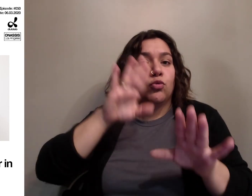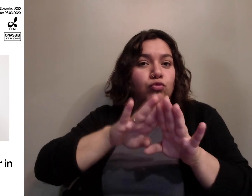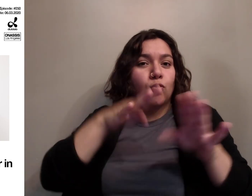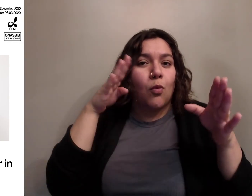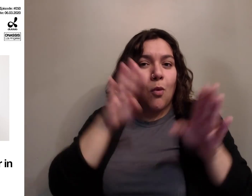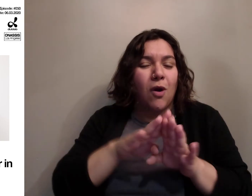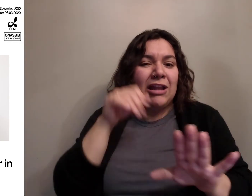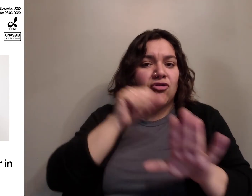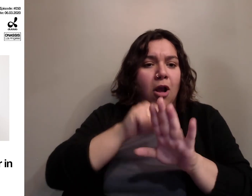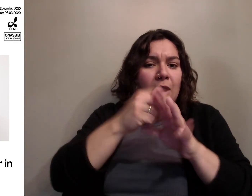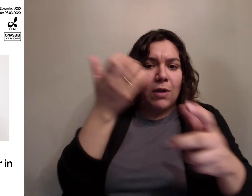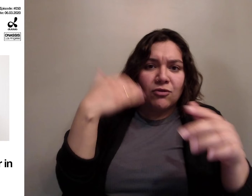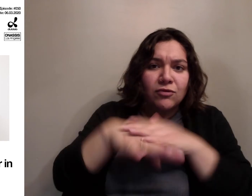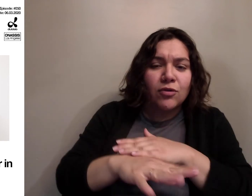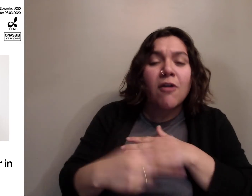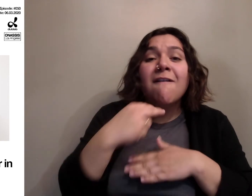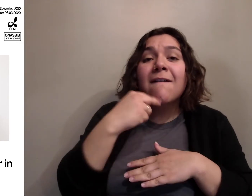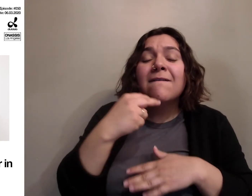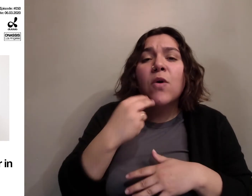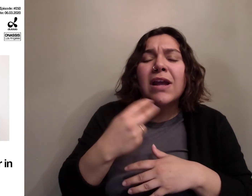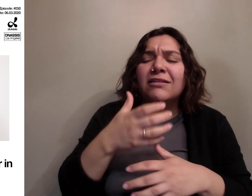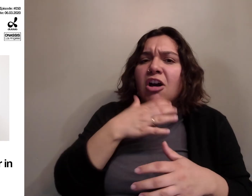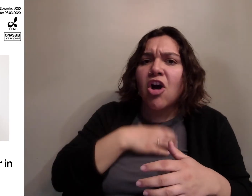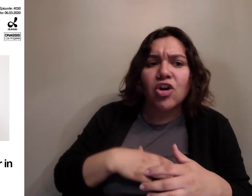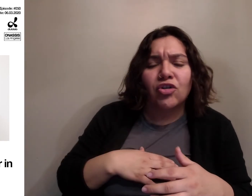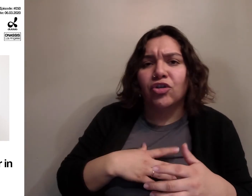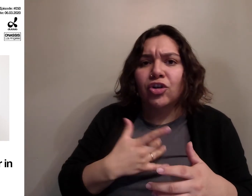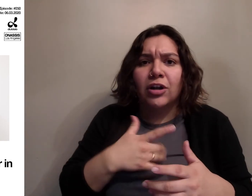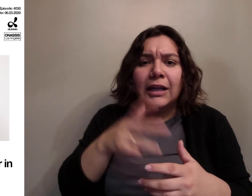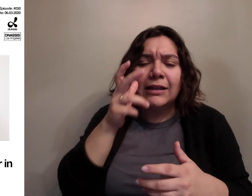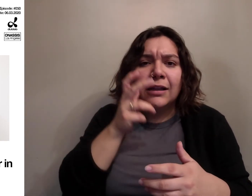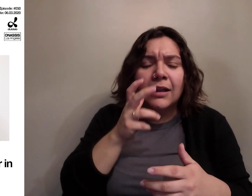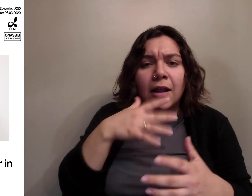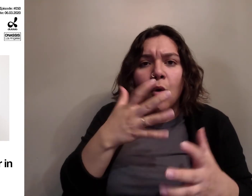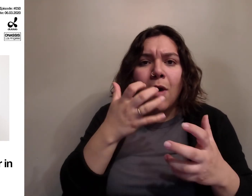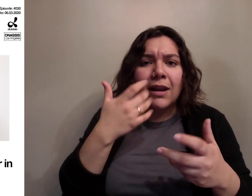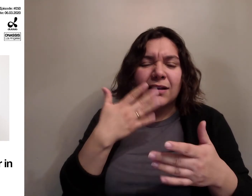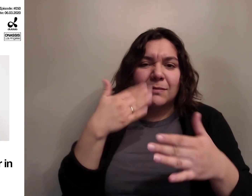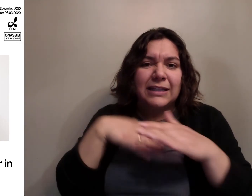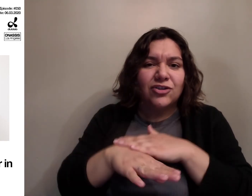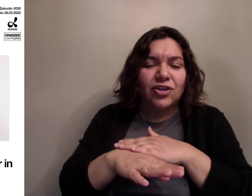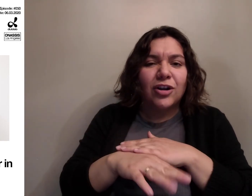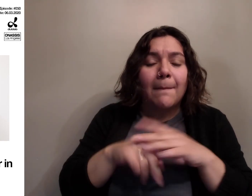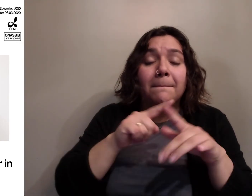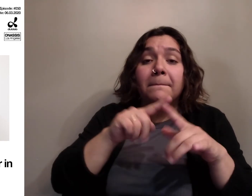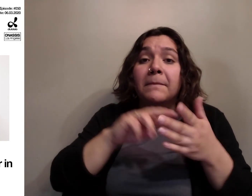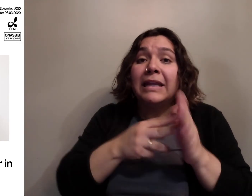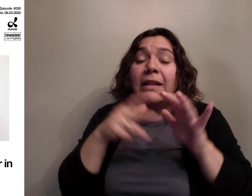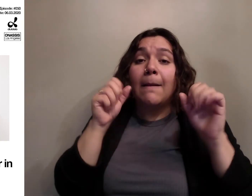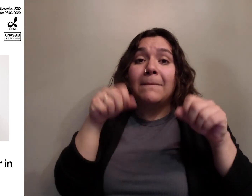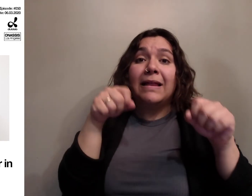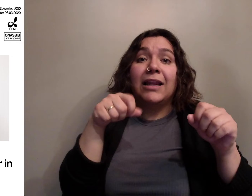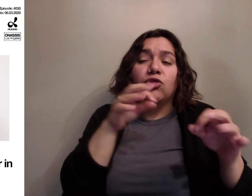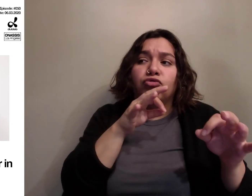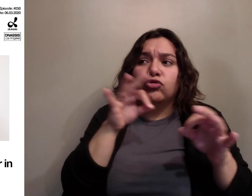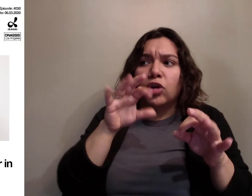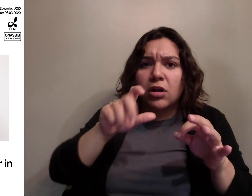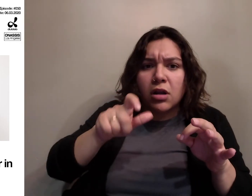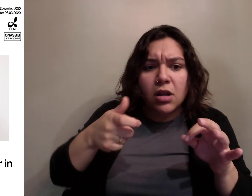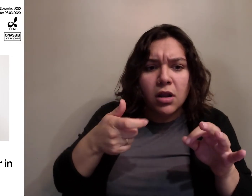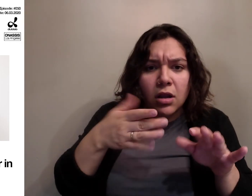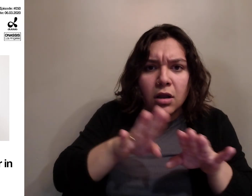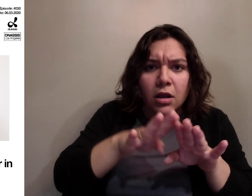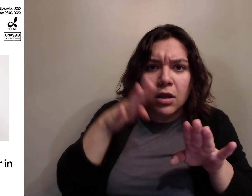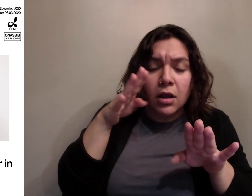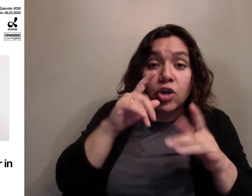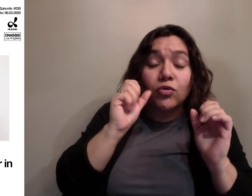a world outside your door, knocking inward. A voice hungers fearless, wooed by courage, a deliberate